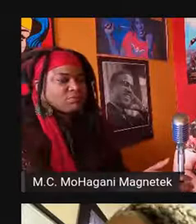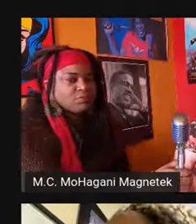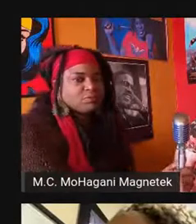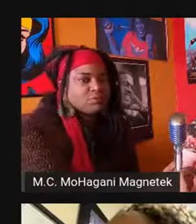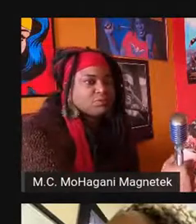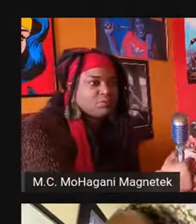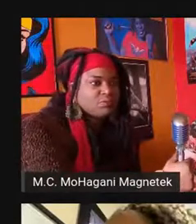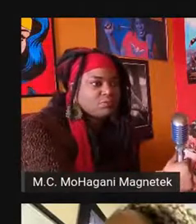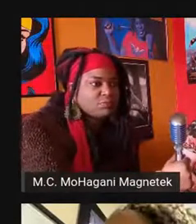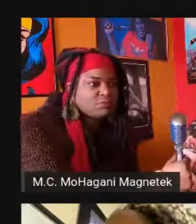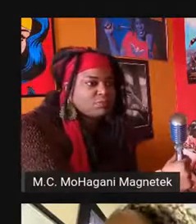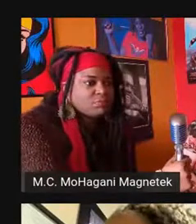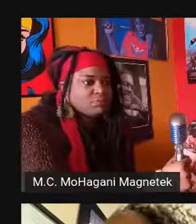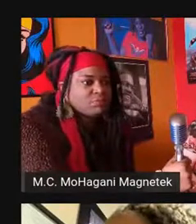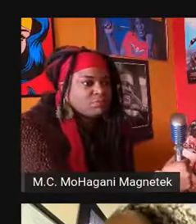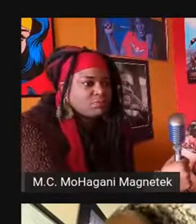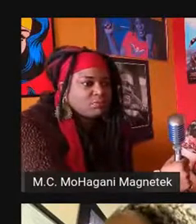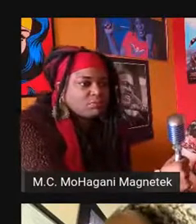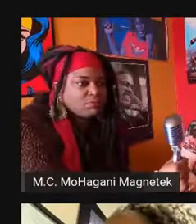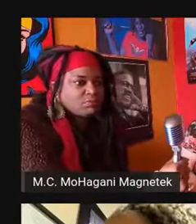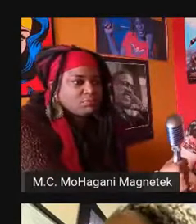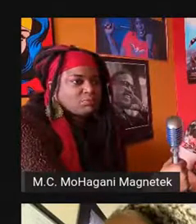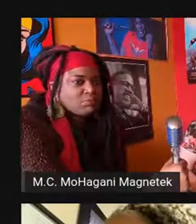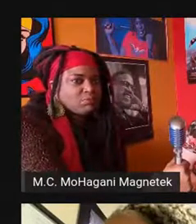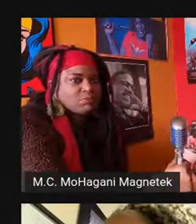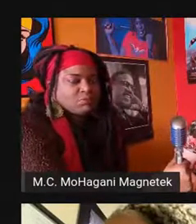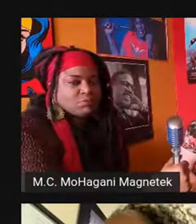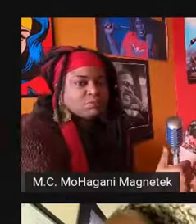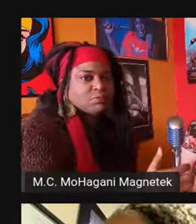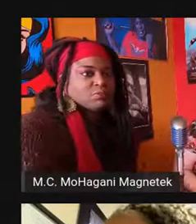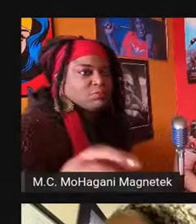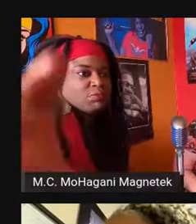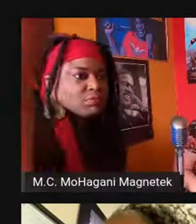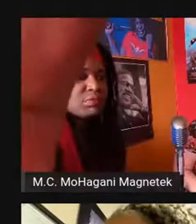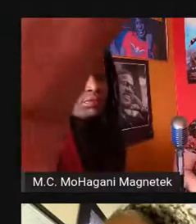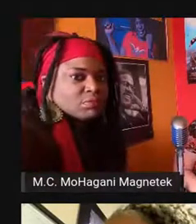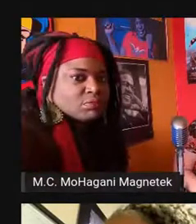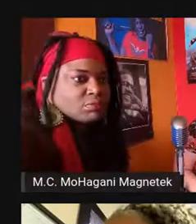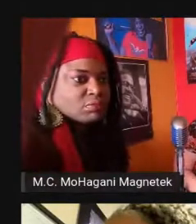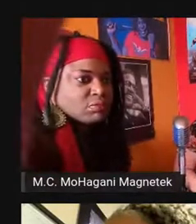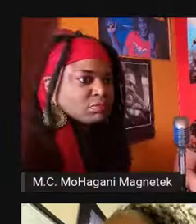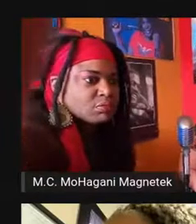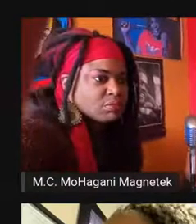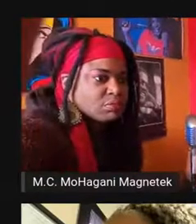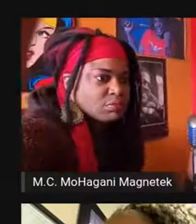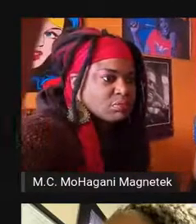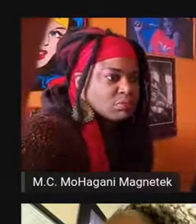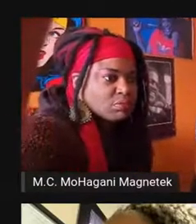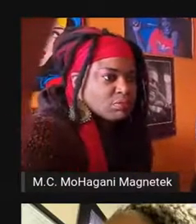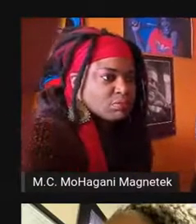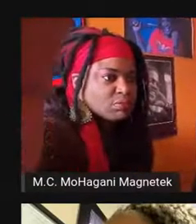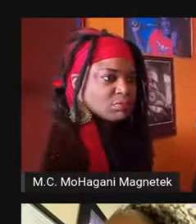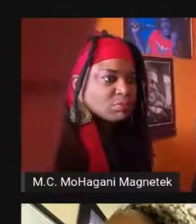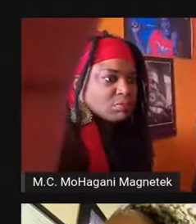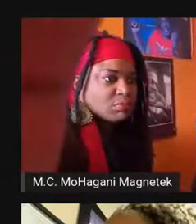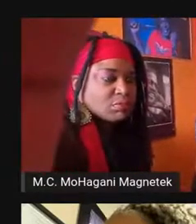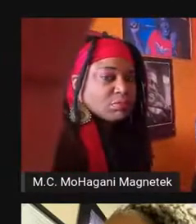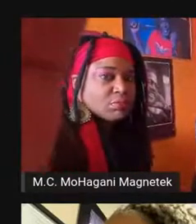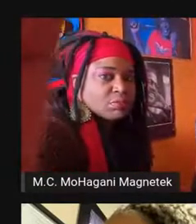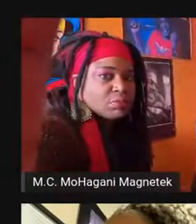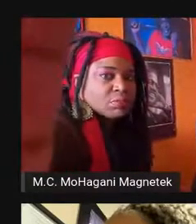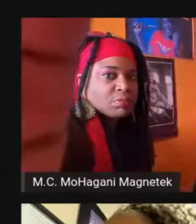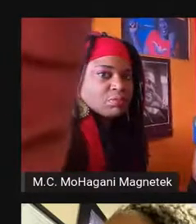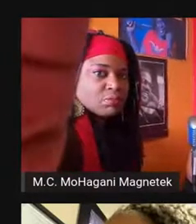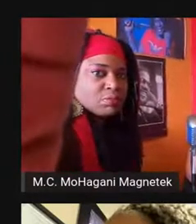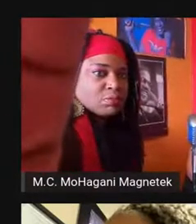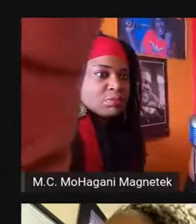All right, so my name is Bonnie and I was the yellow dancer, and I've had experience dancing to spoken word in the